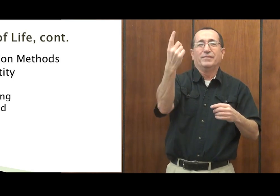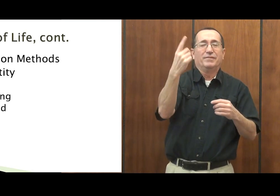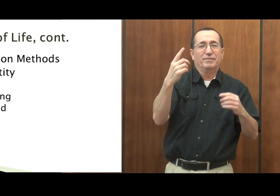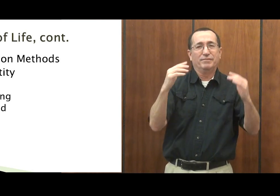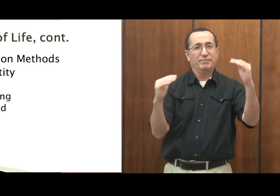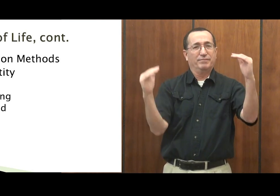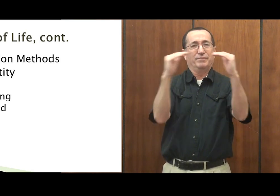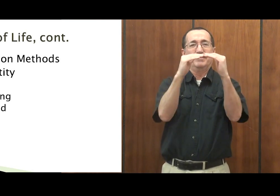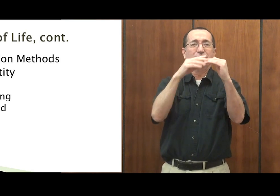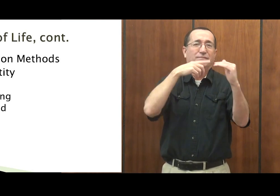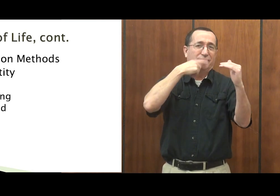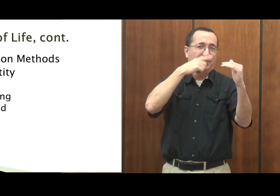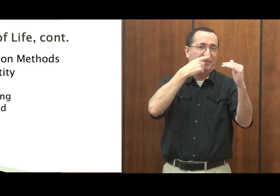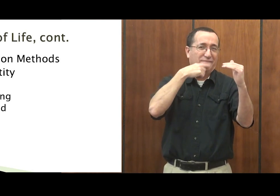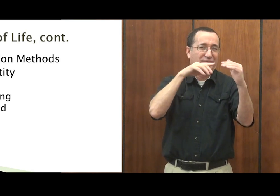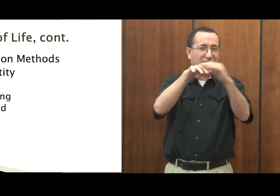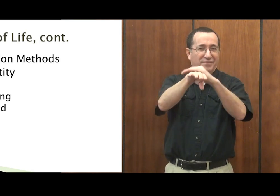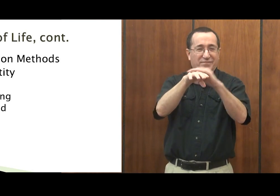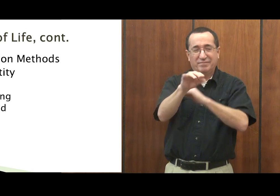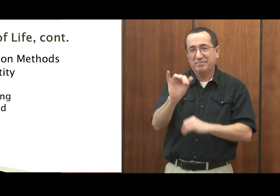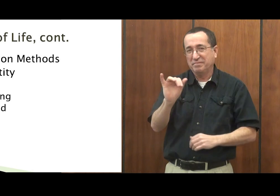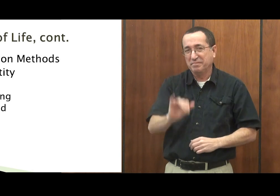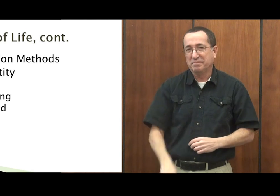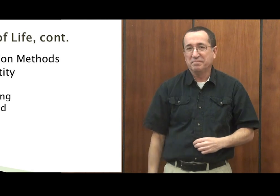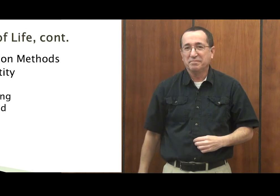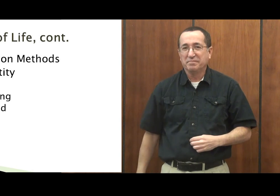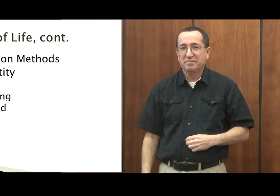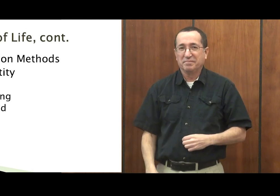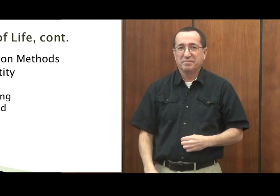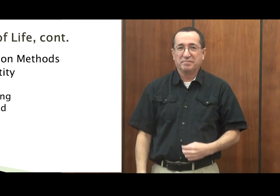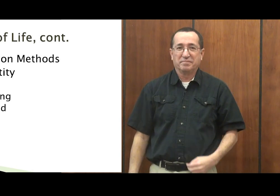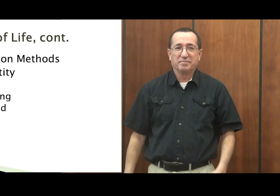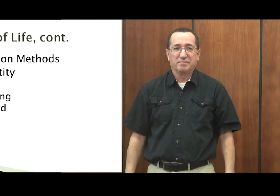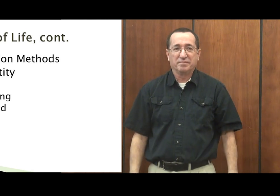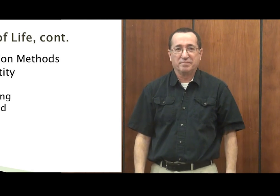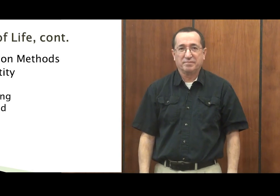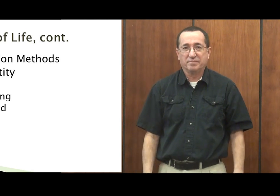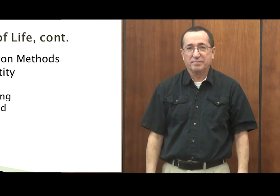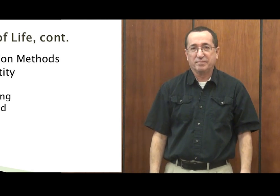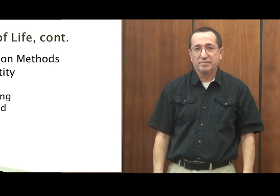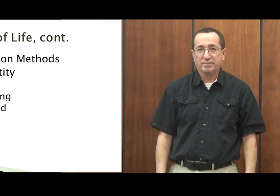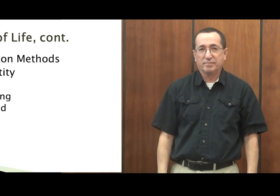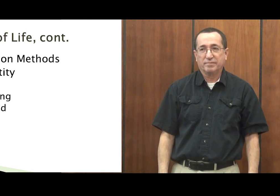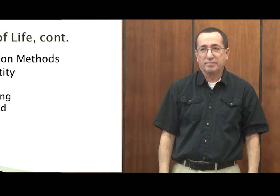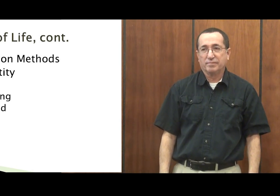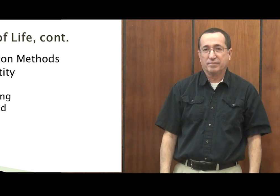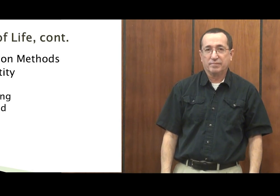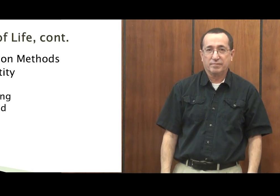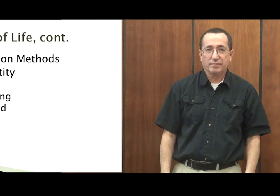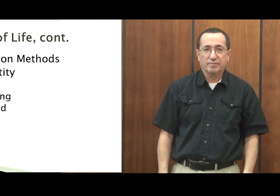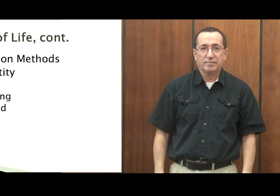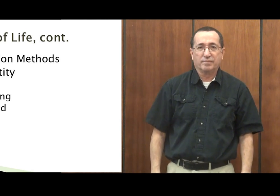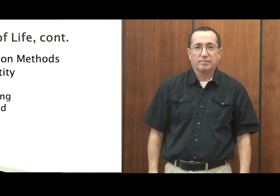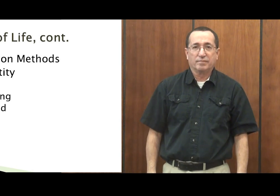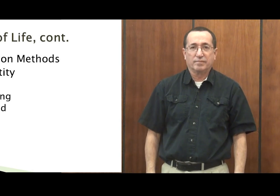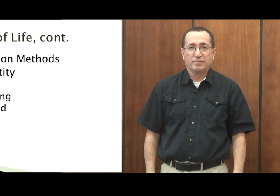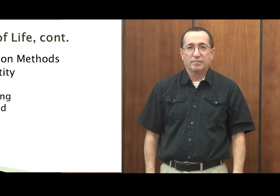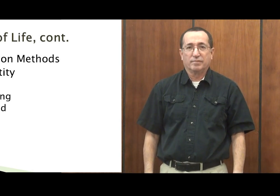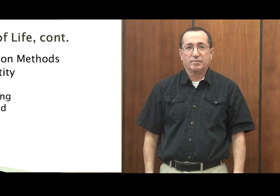phones. I can call anywhere. Same as any hearing person using a telephone. A video phone for me works just as